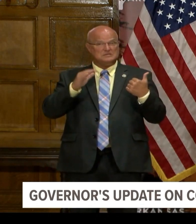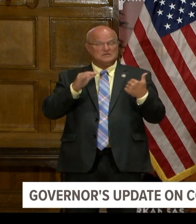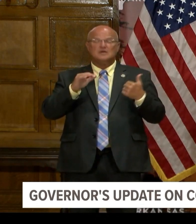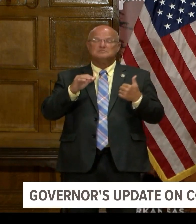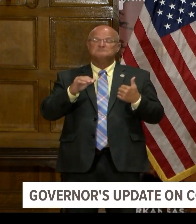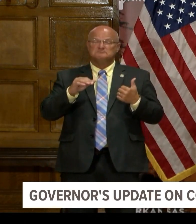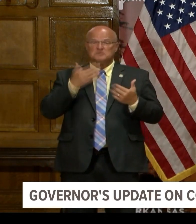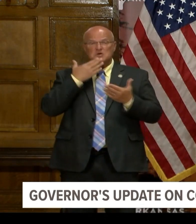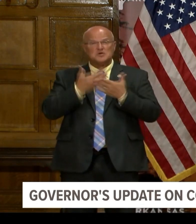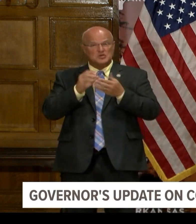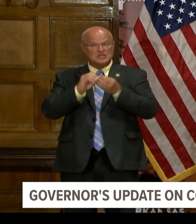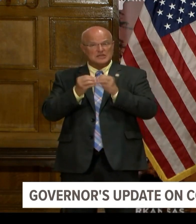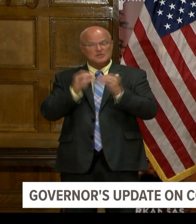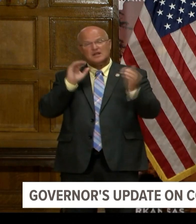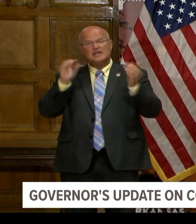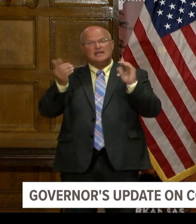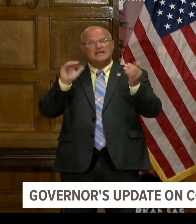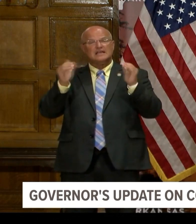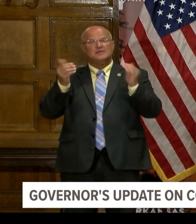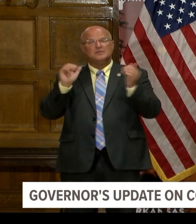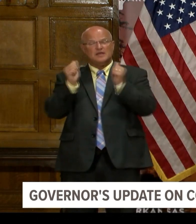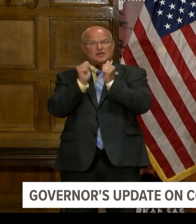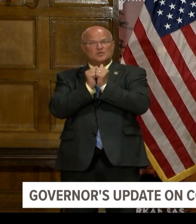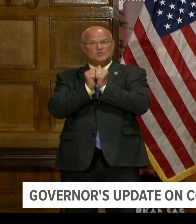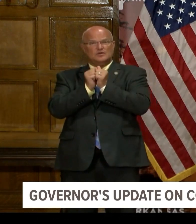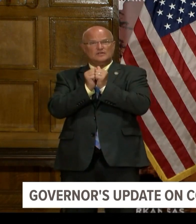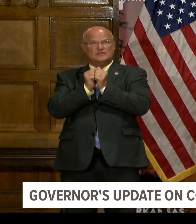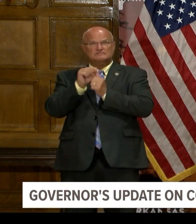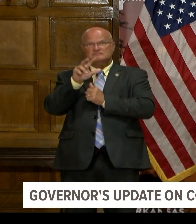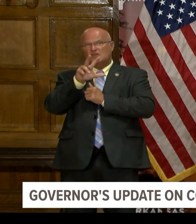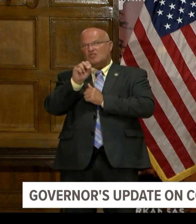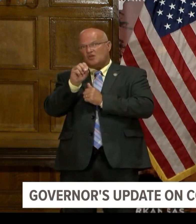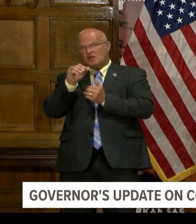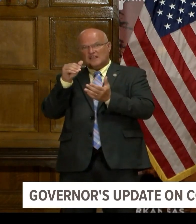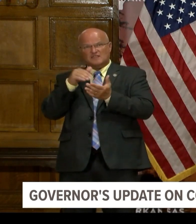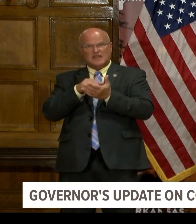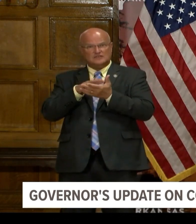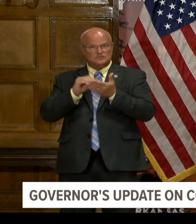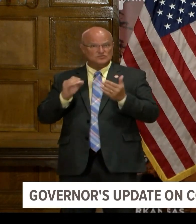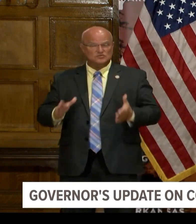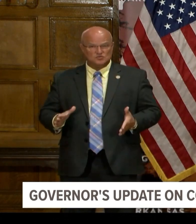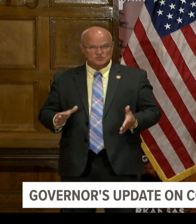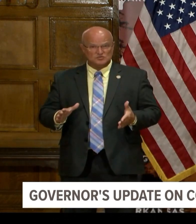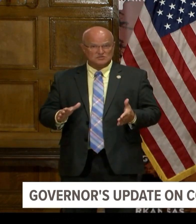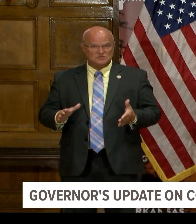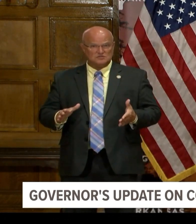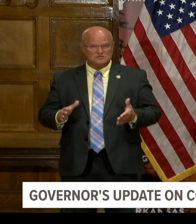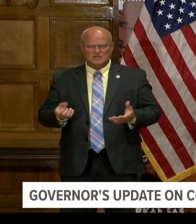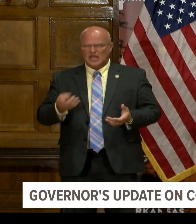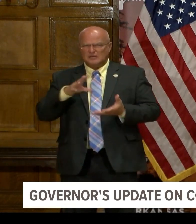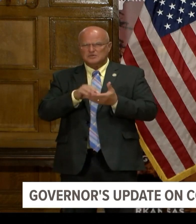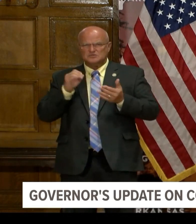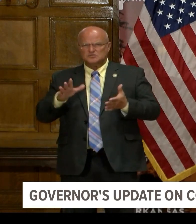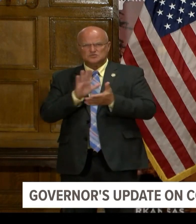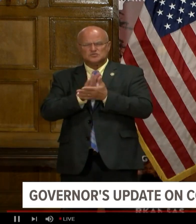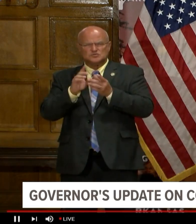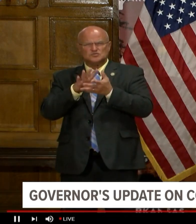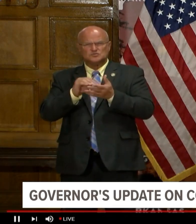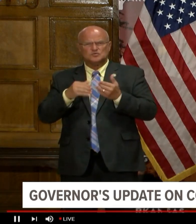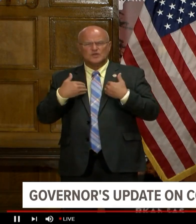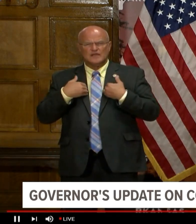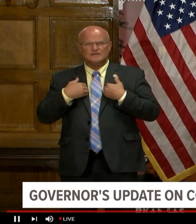modest number compared to the, 30,000 students? How many school students do we